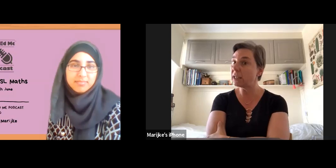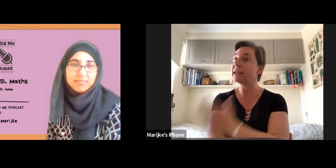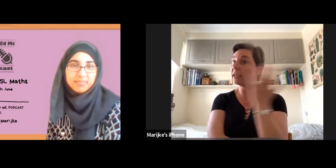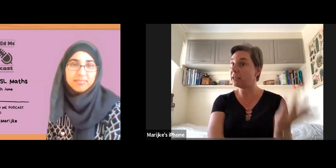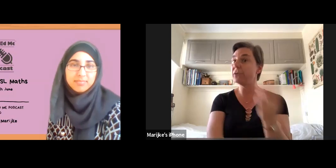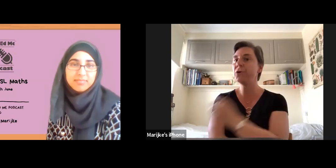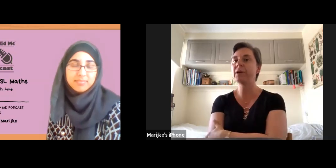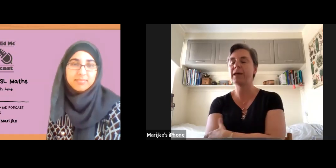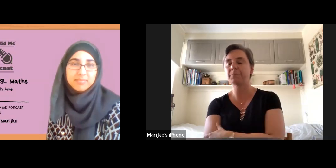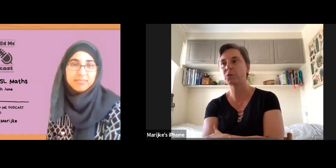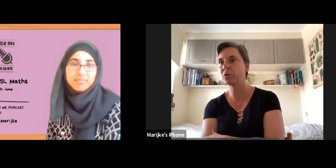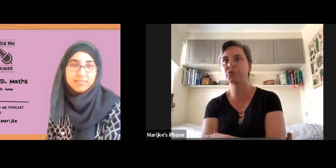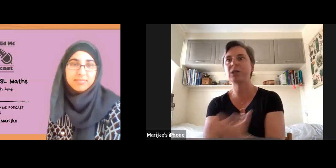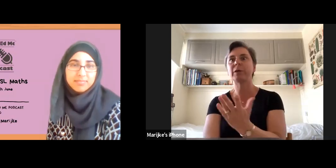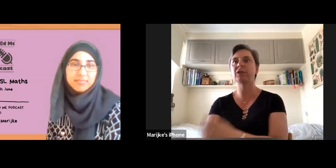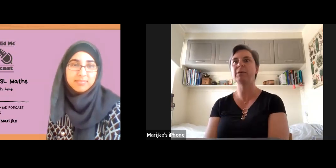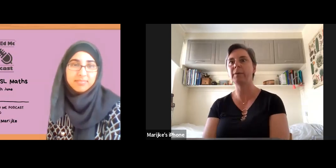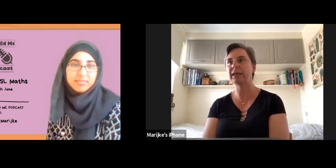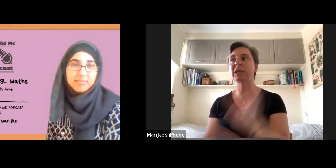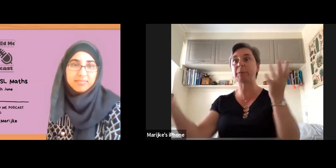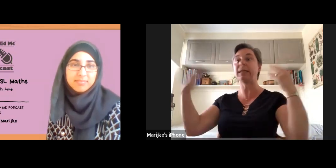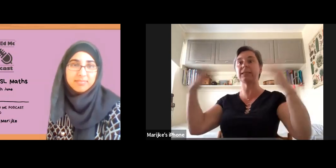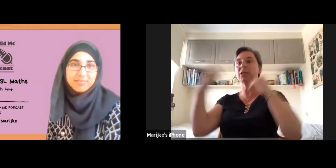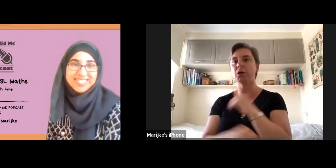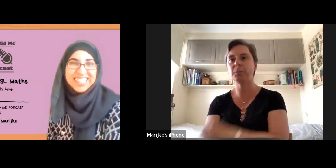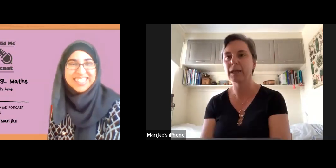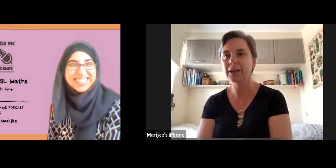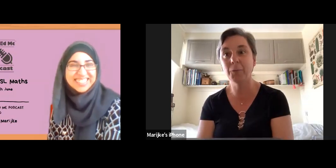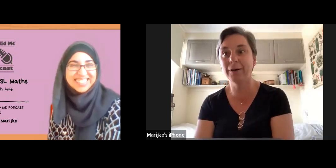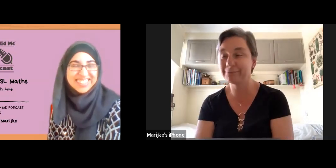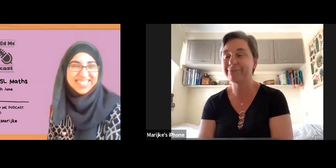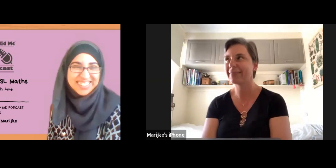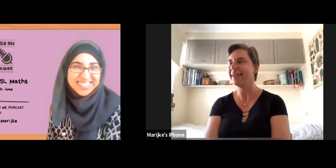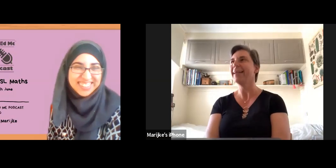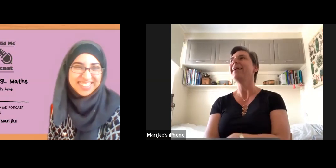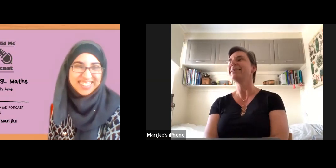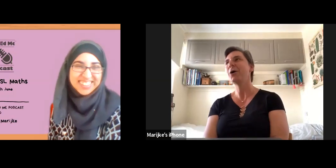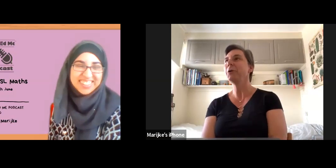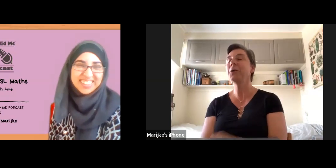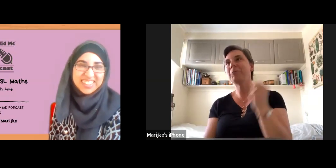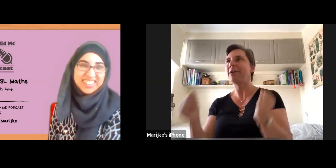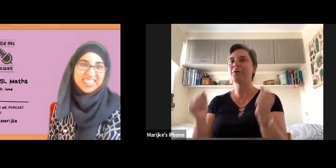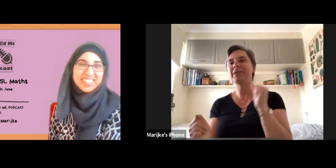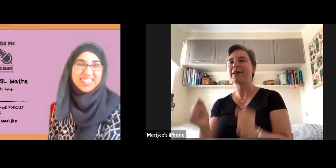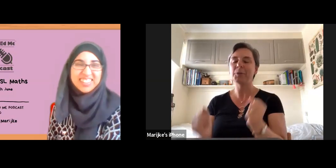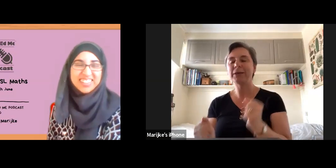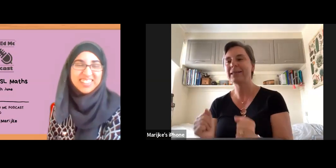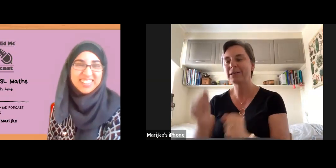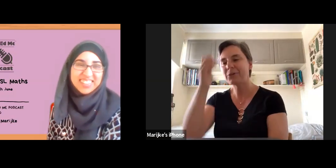like in the UK. So straight away I got an email back, yes, please, come. So, I'm driving over there. A couple of weeks later, I'm driving